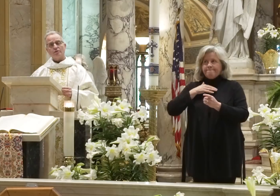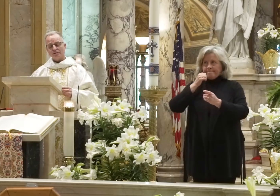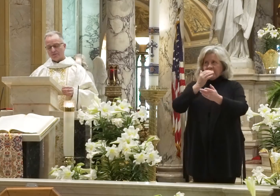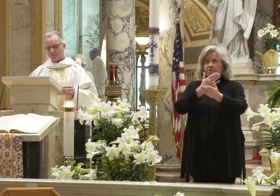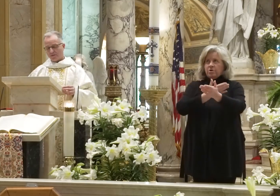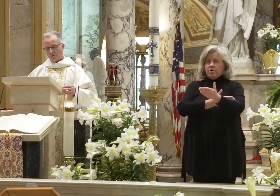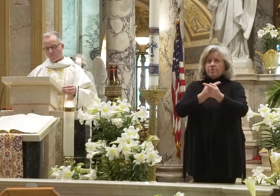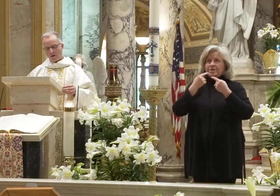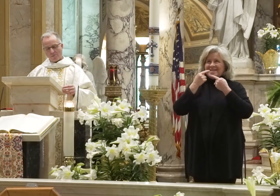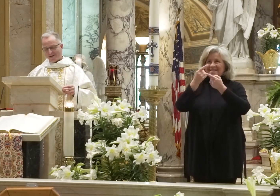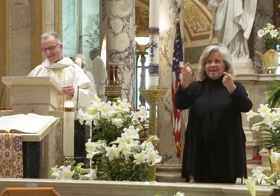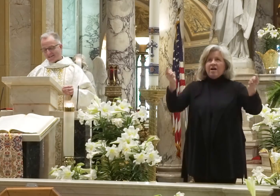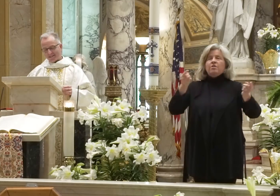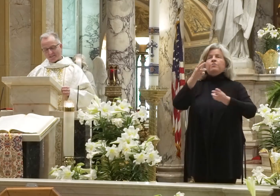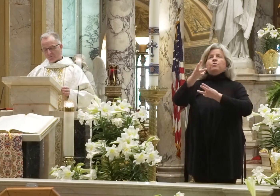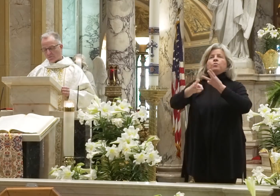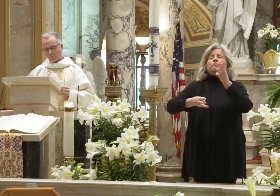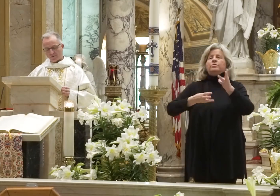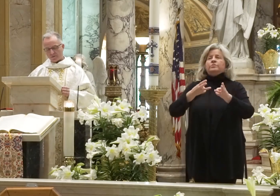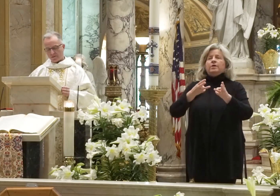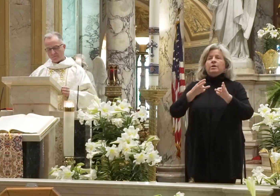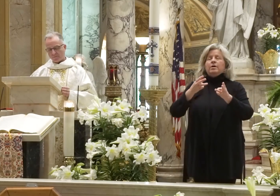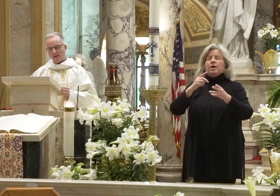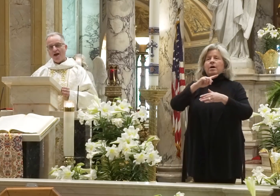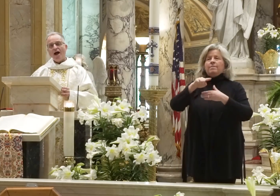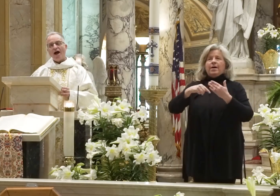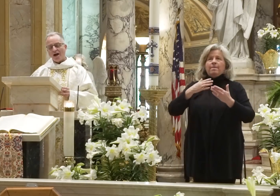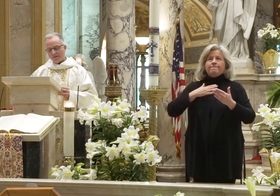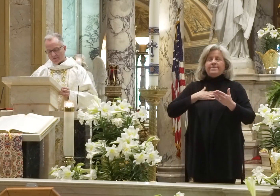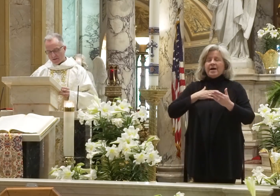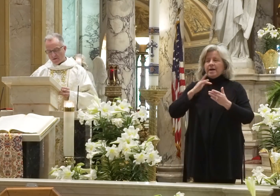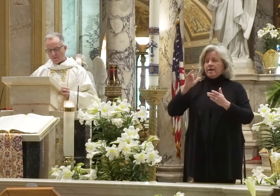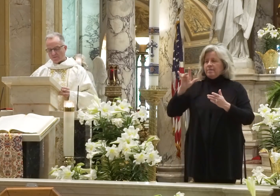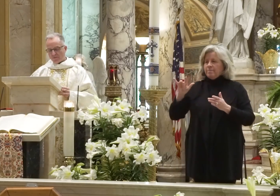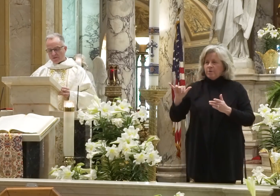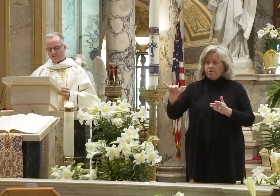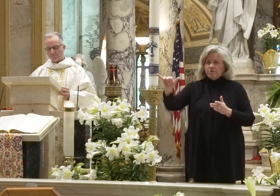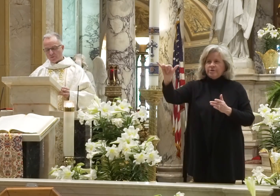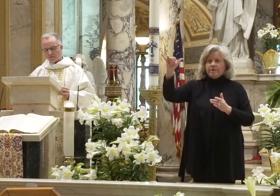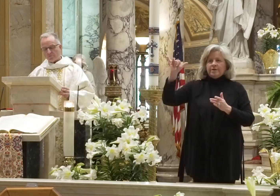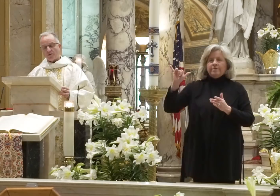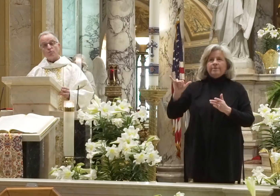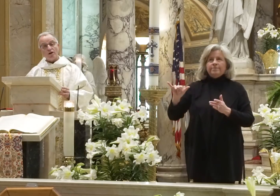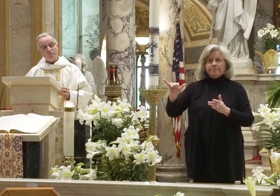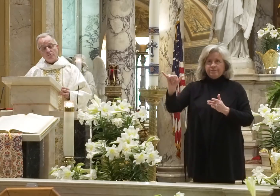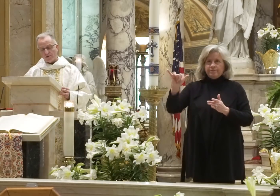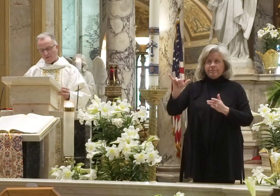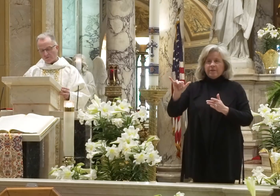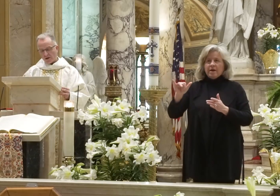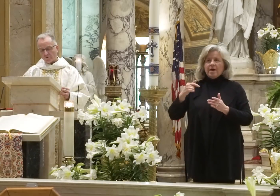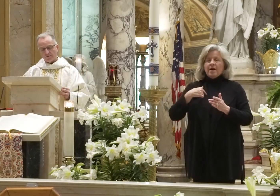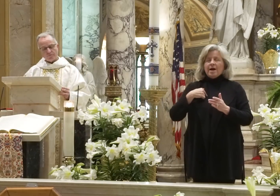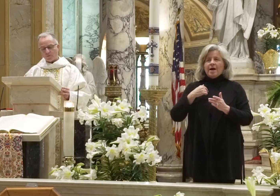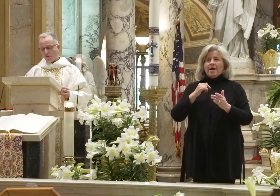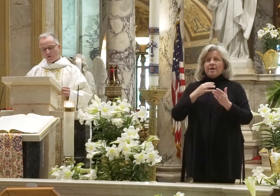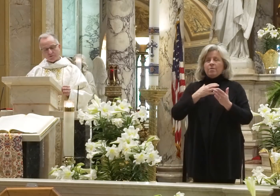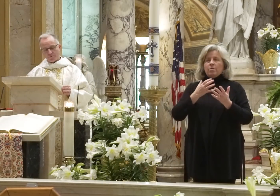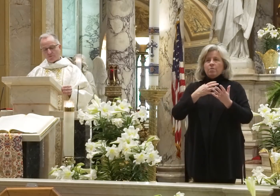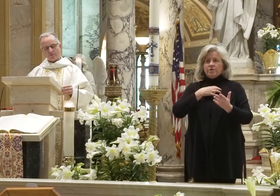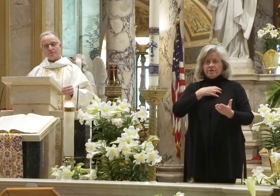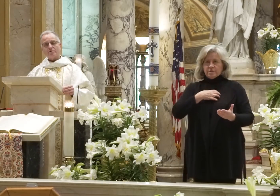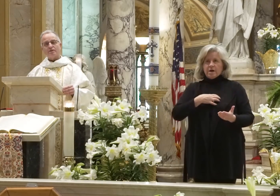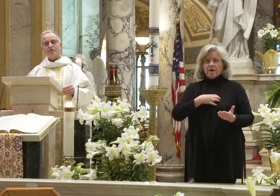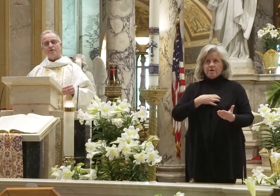whole world about my inconceivable mercy. I desire that the Feast of Mercy be a refuge and shelter for